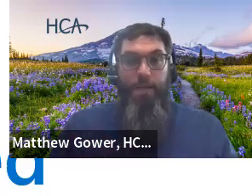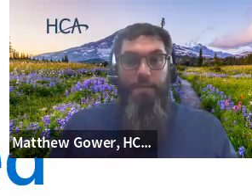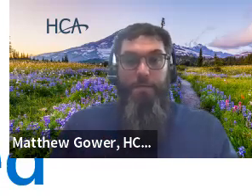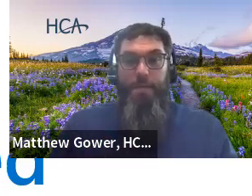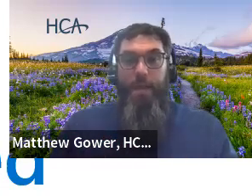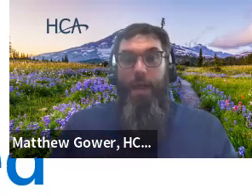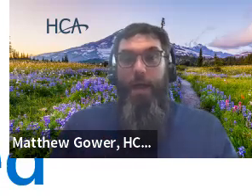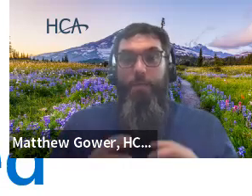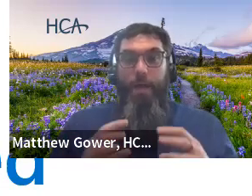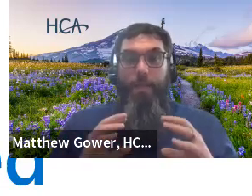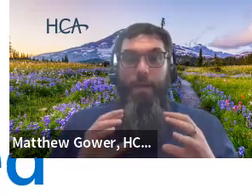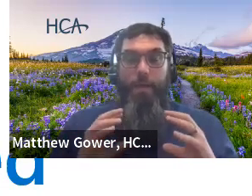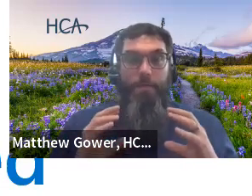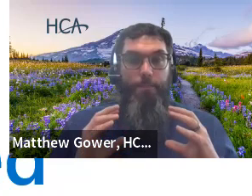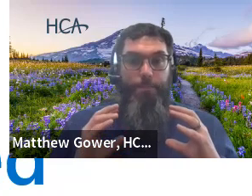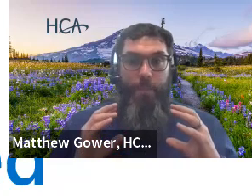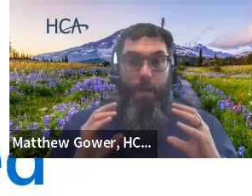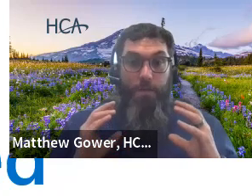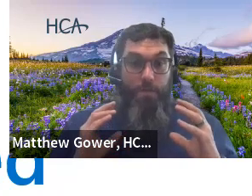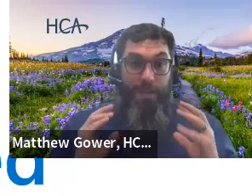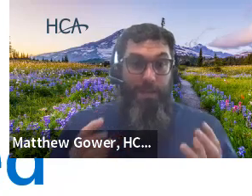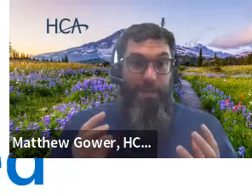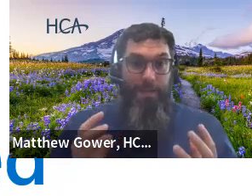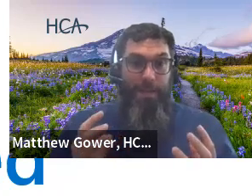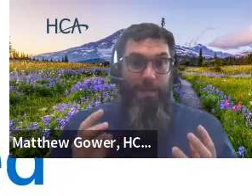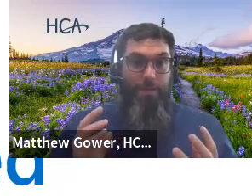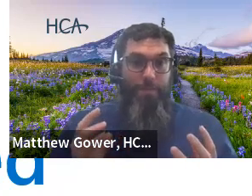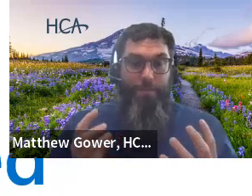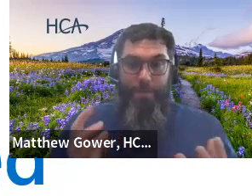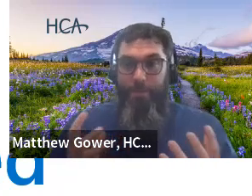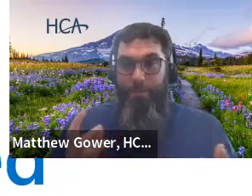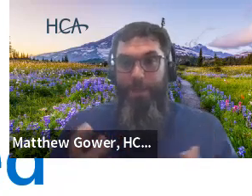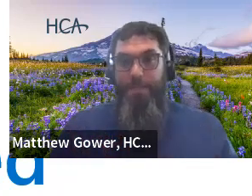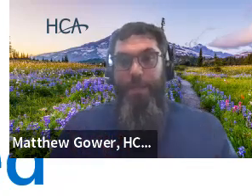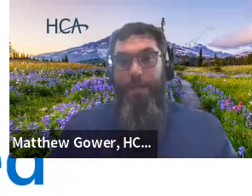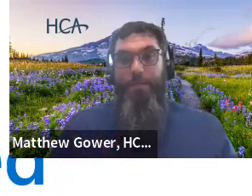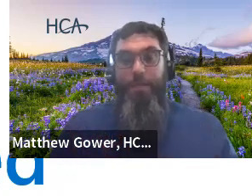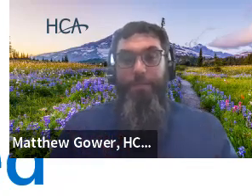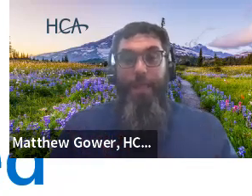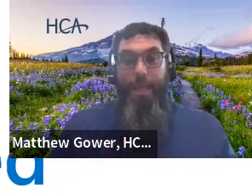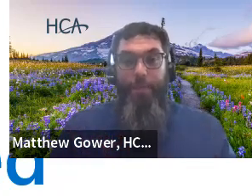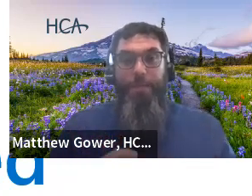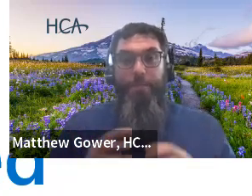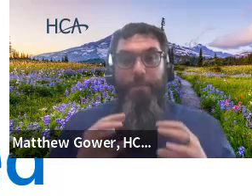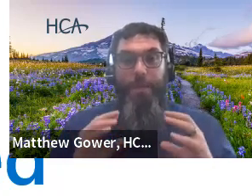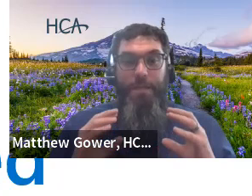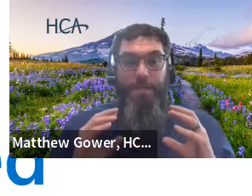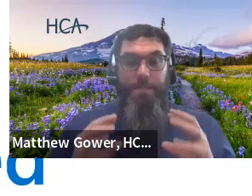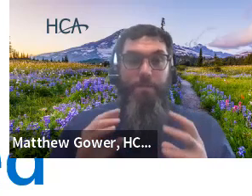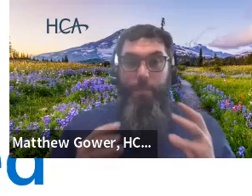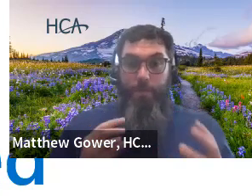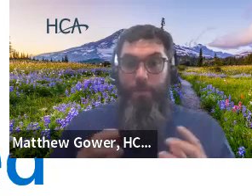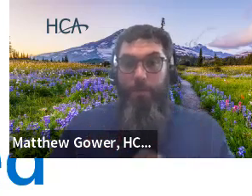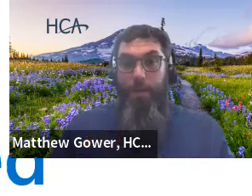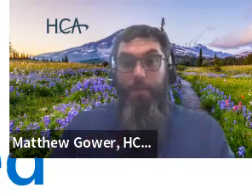local provisos, and then also lately, new pieces being implemented where